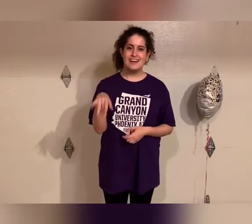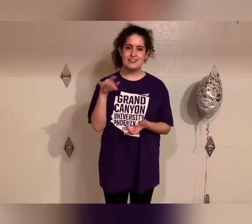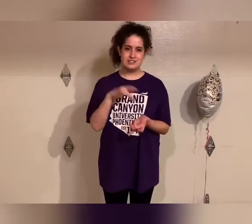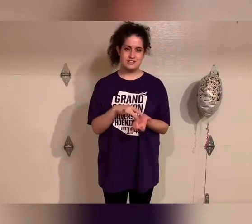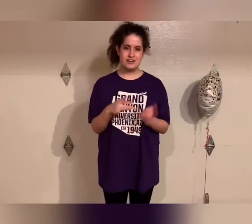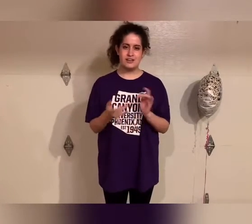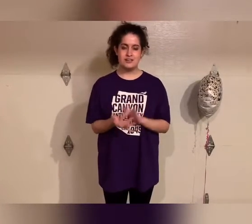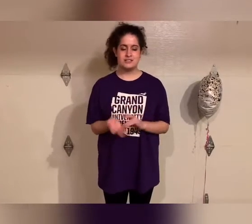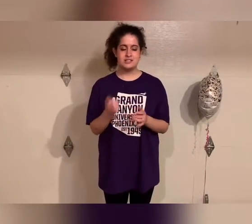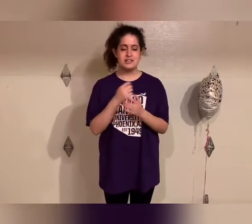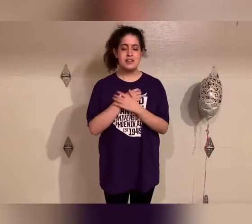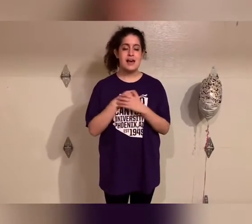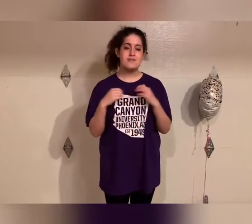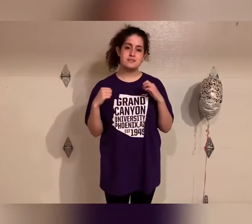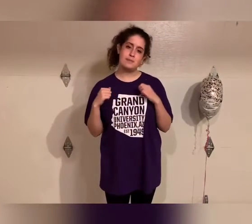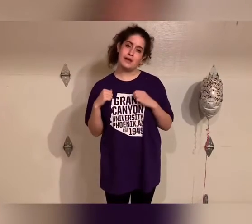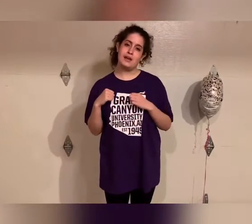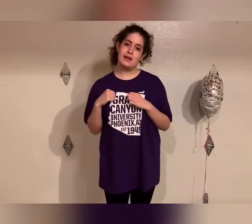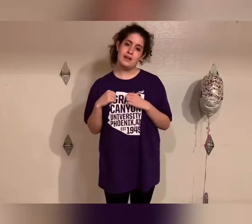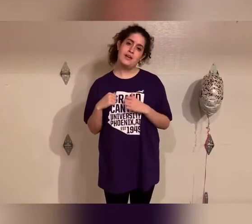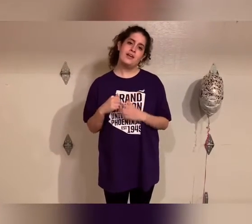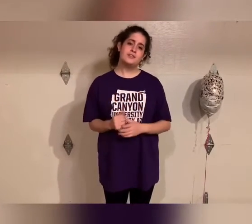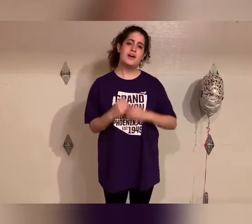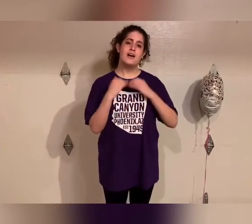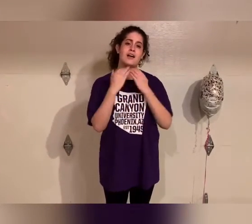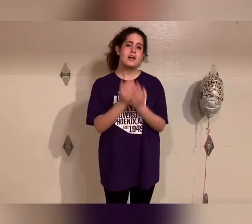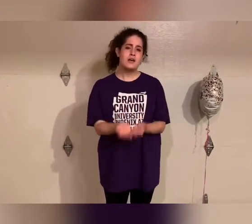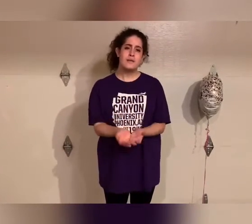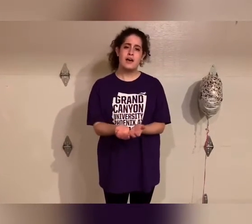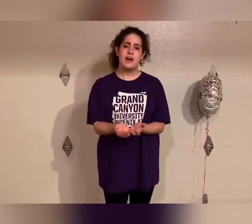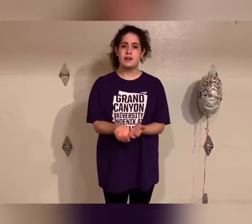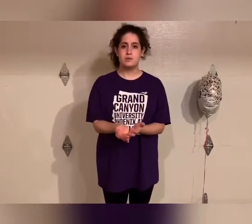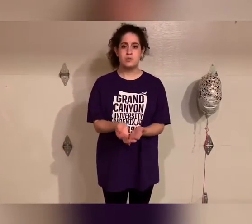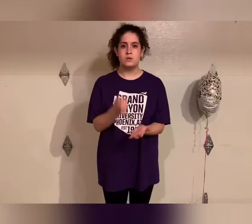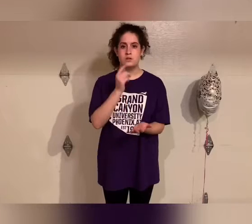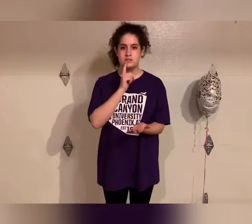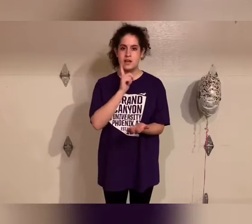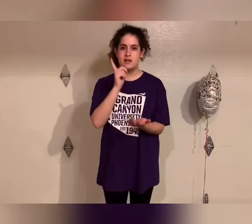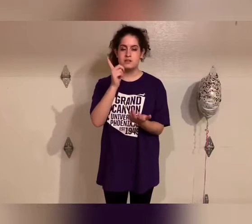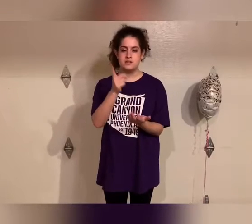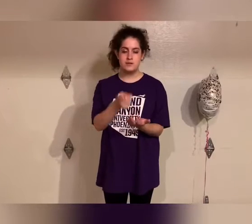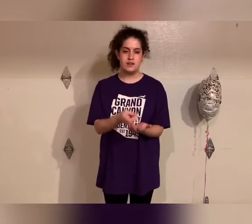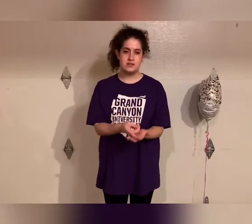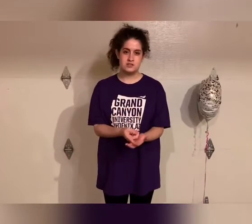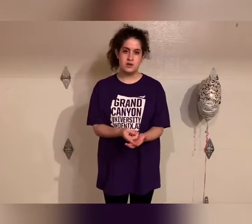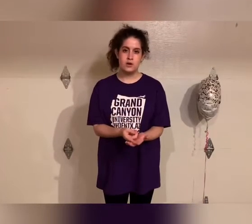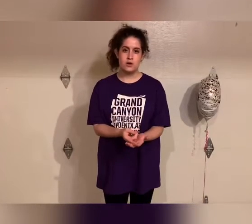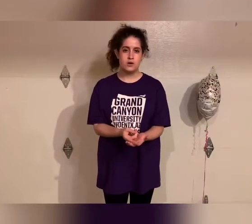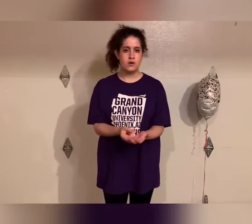Yes, Jesus loves me, the Bible tells me so.